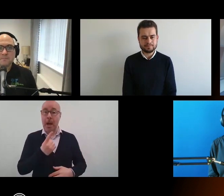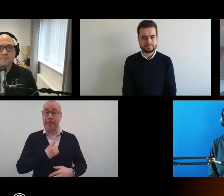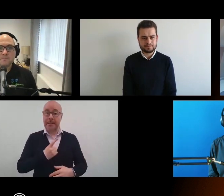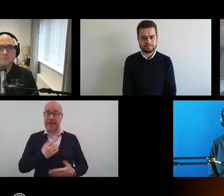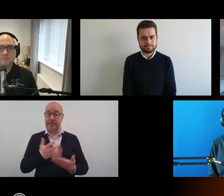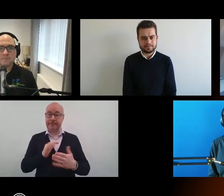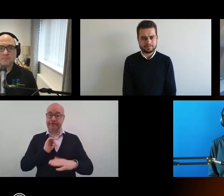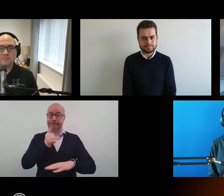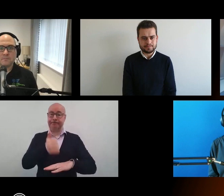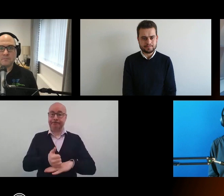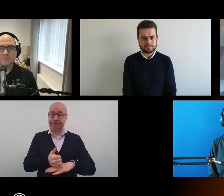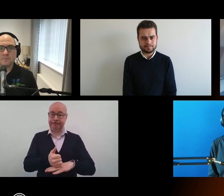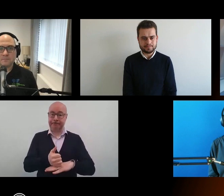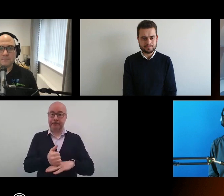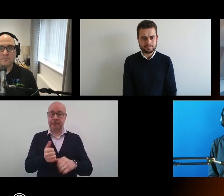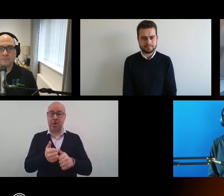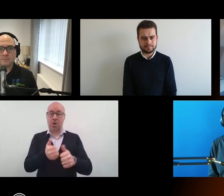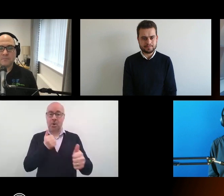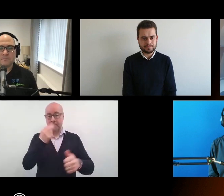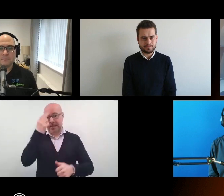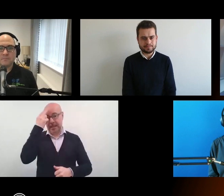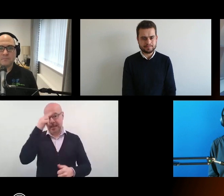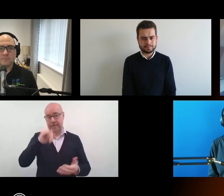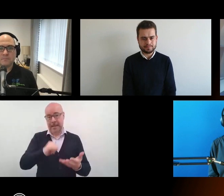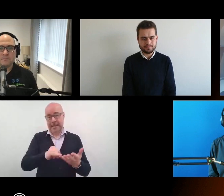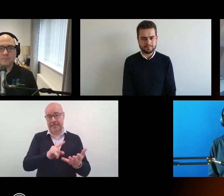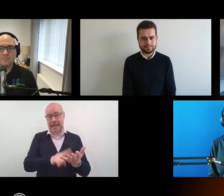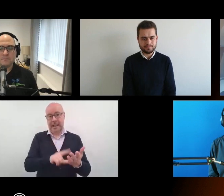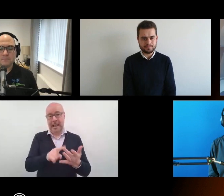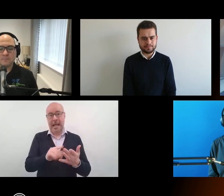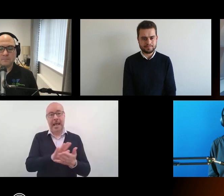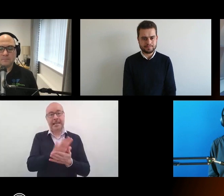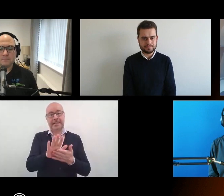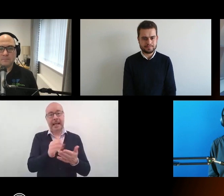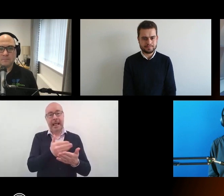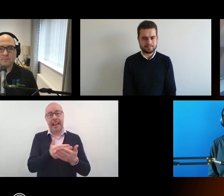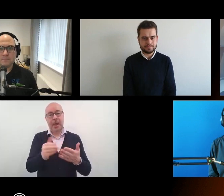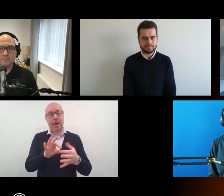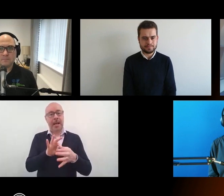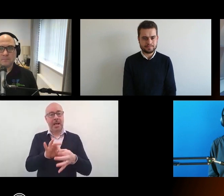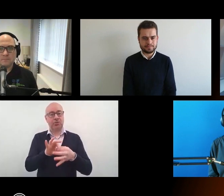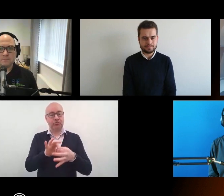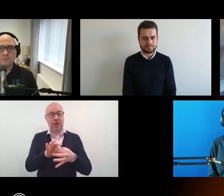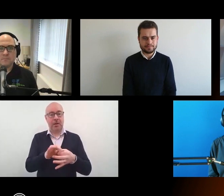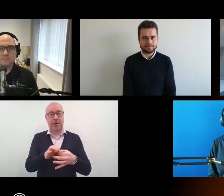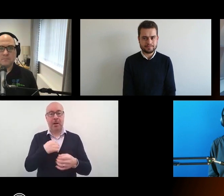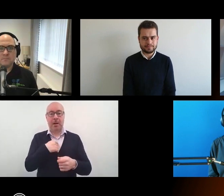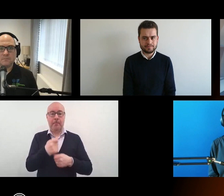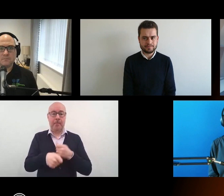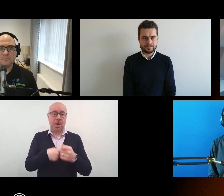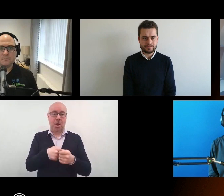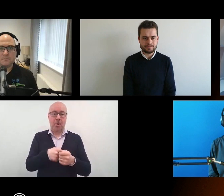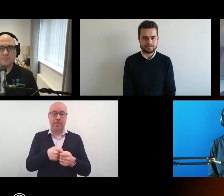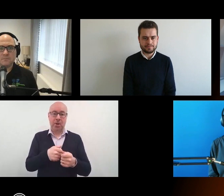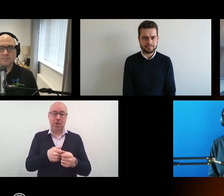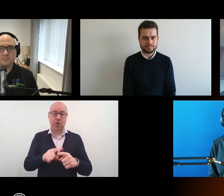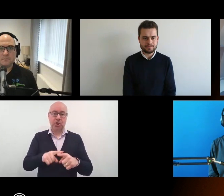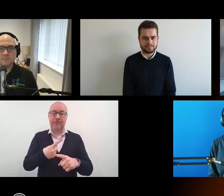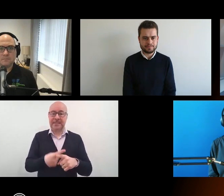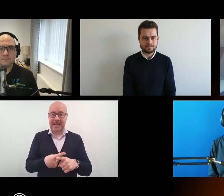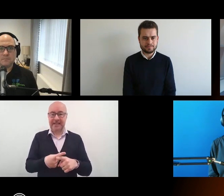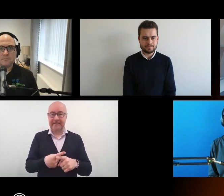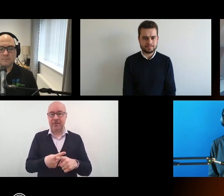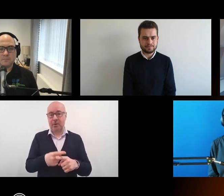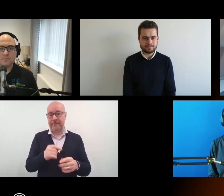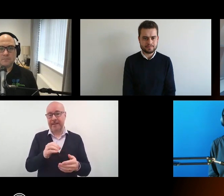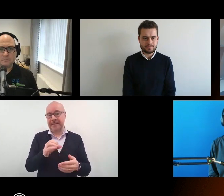an organization called Sign Language Interactions, and then went on and became the CEO of Interpreter Now, Sign Video, those